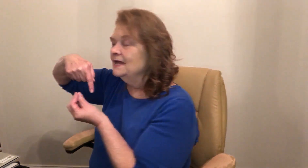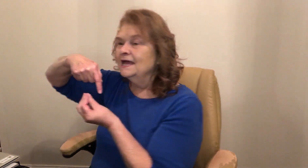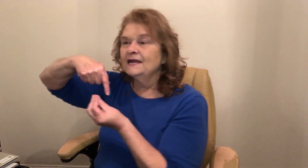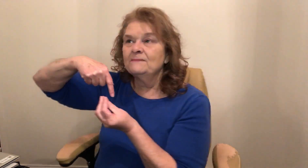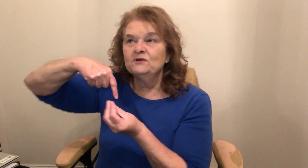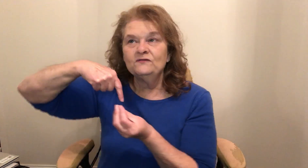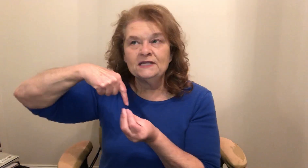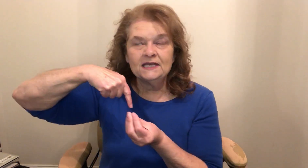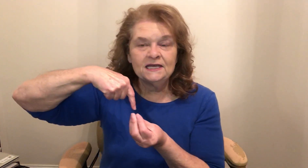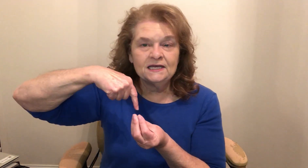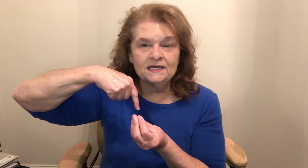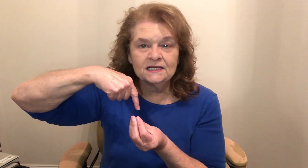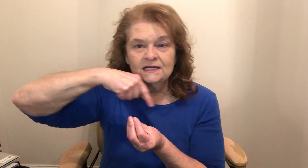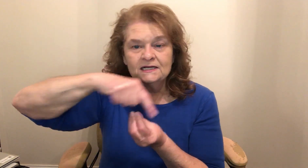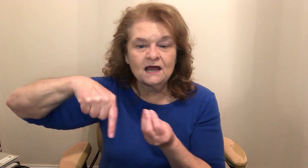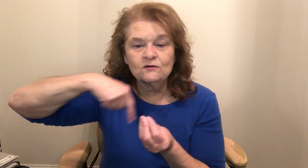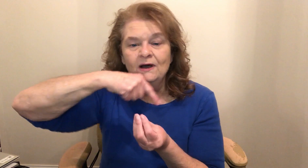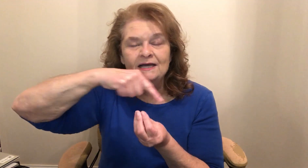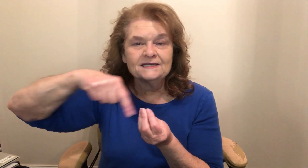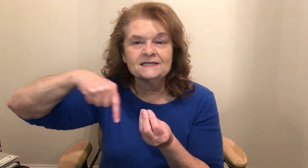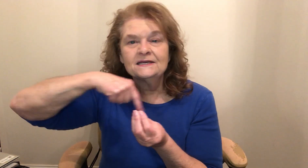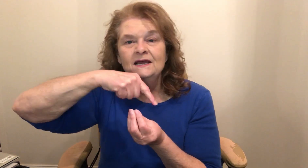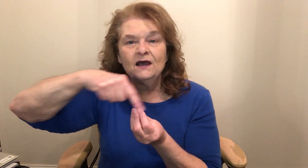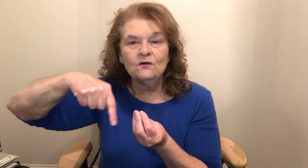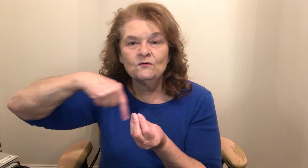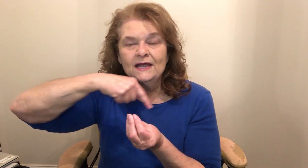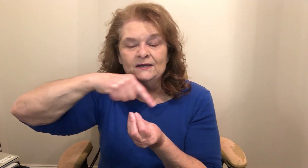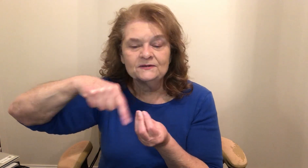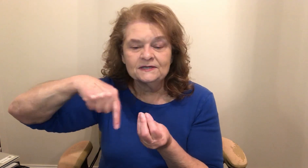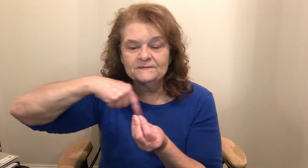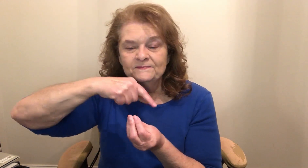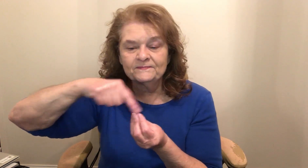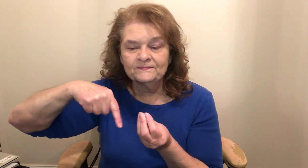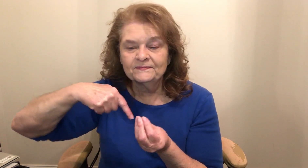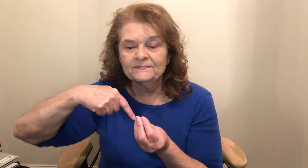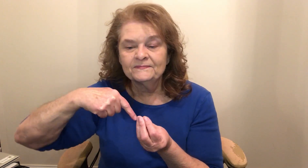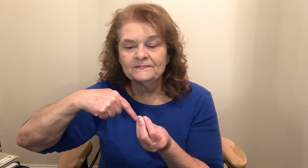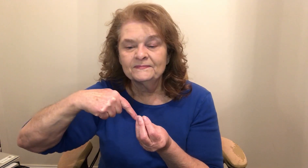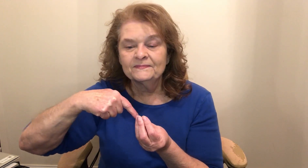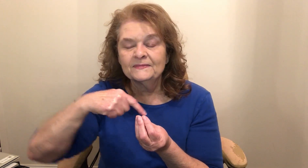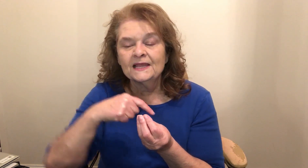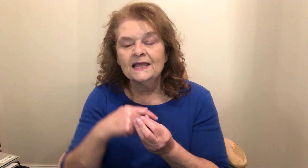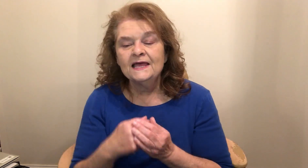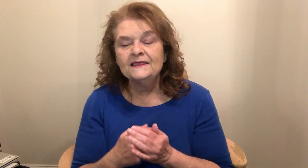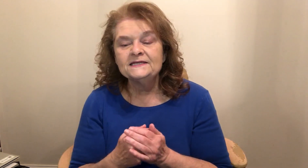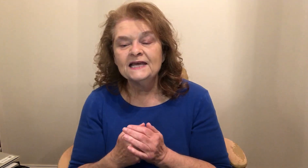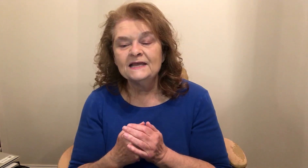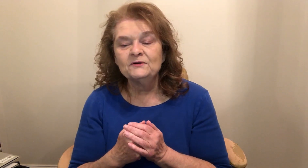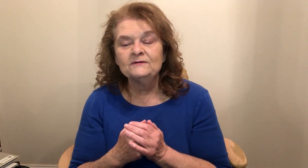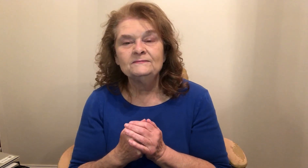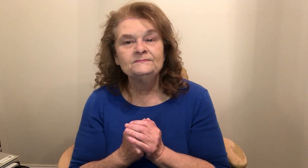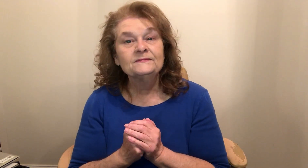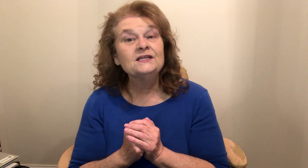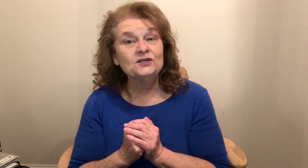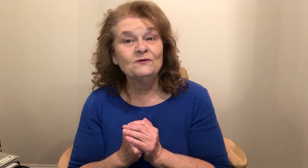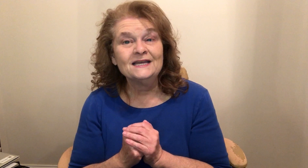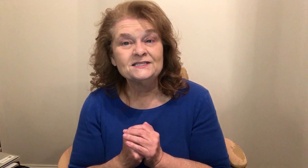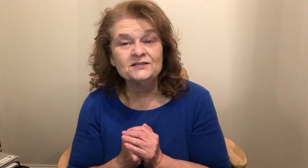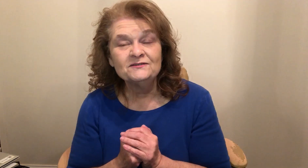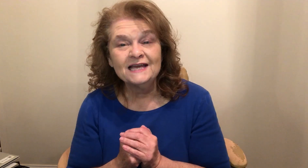And I'm moving it clockwise, around. The table. 2 ways to do